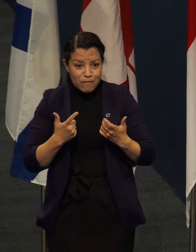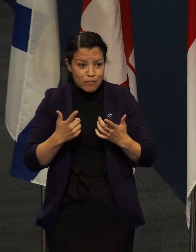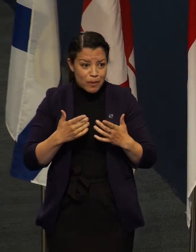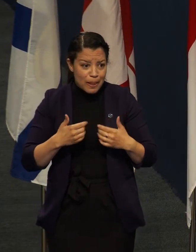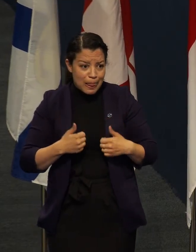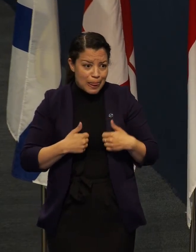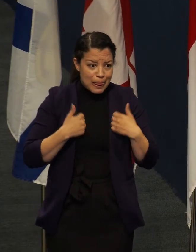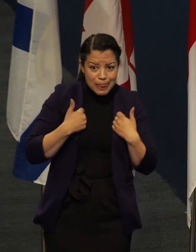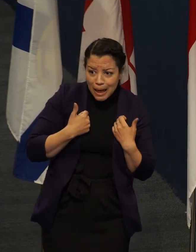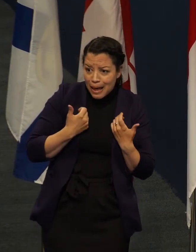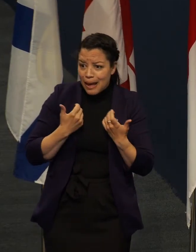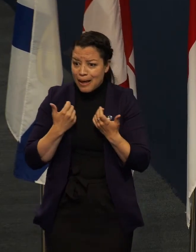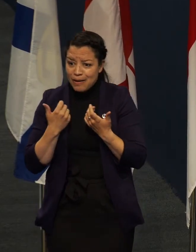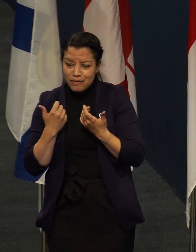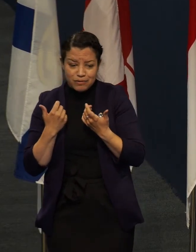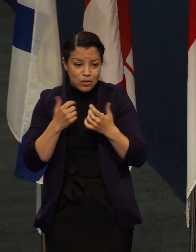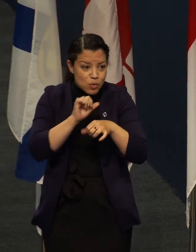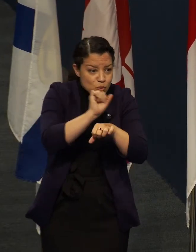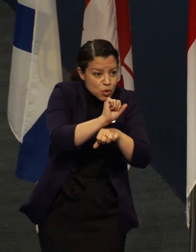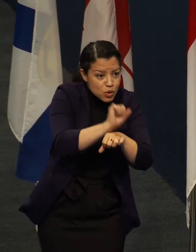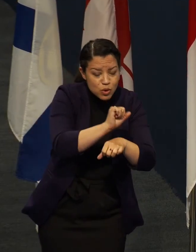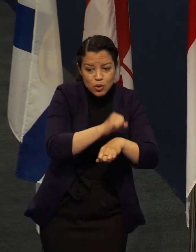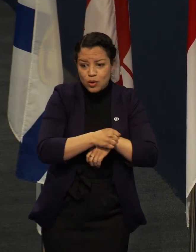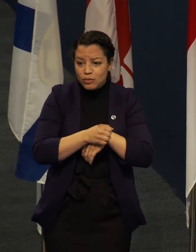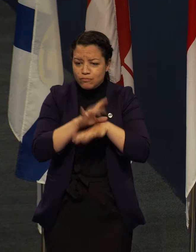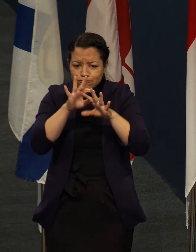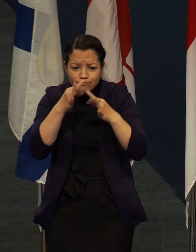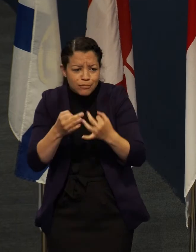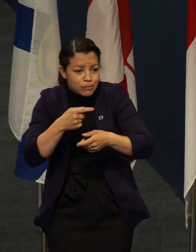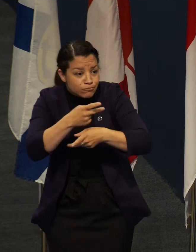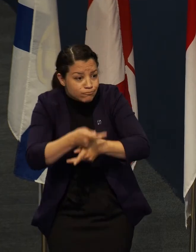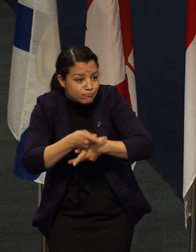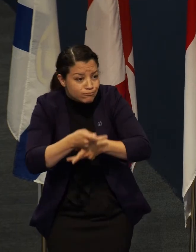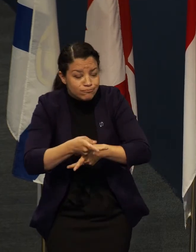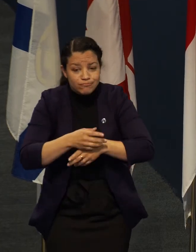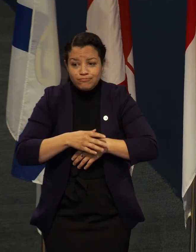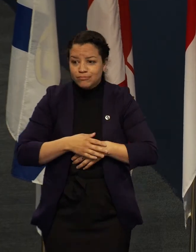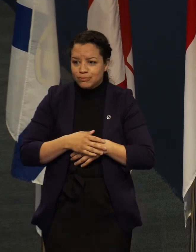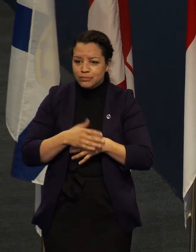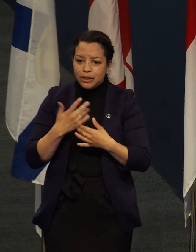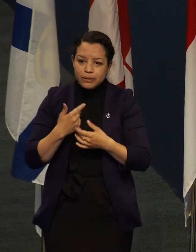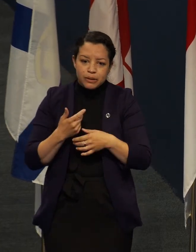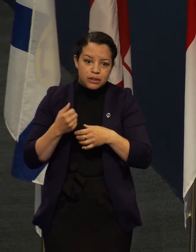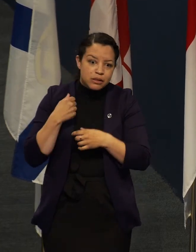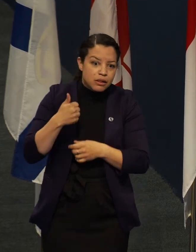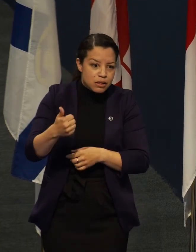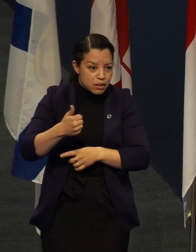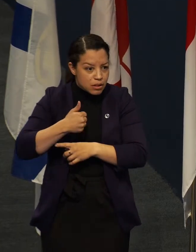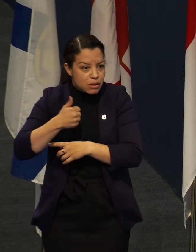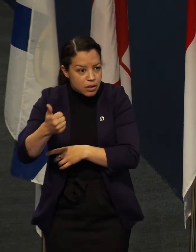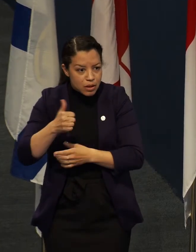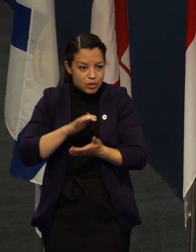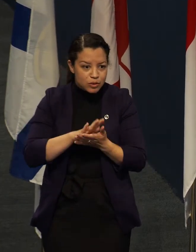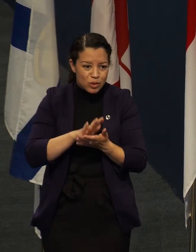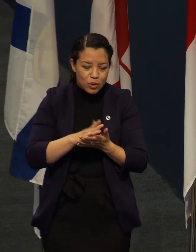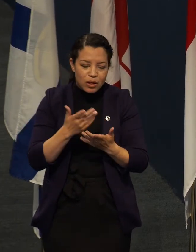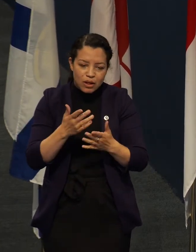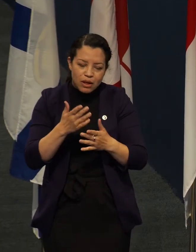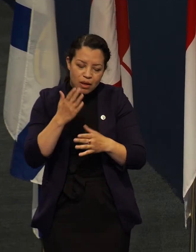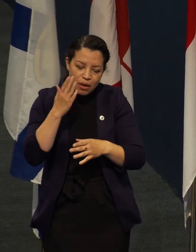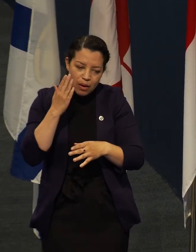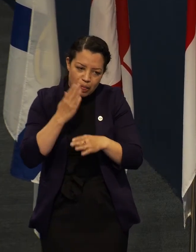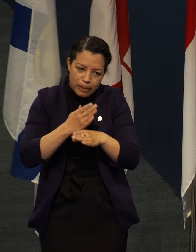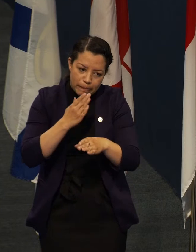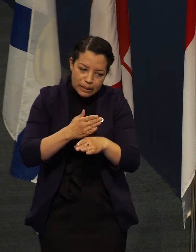whether holding down a job, caring for a loved one, lengthy travel times, because we know the bus system isn't so